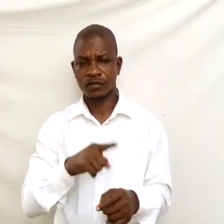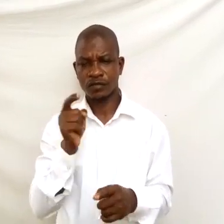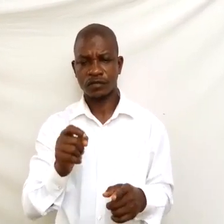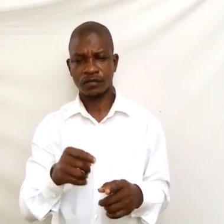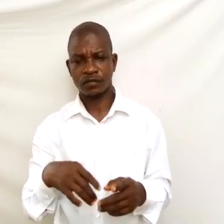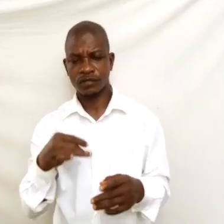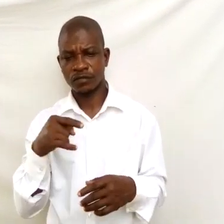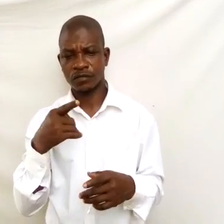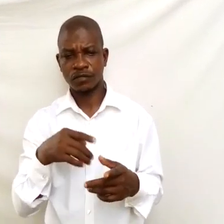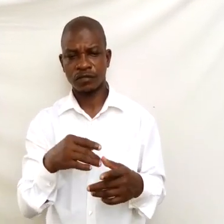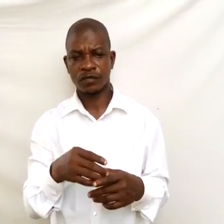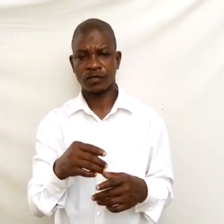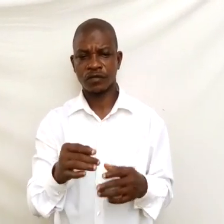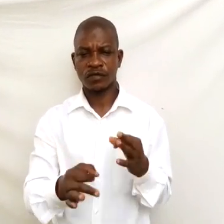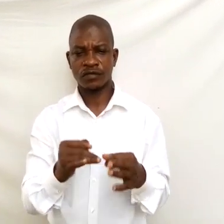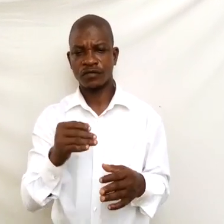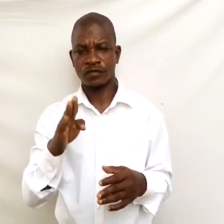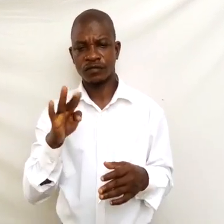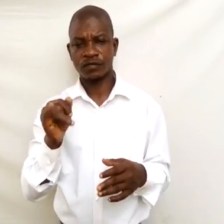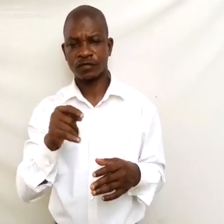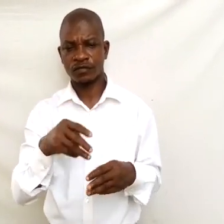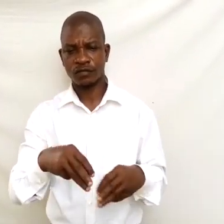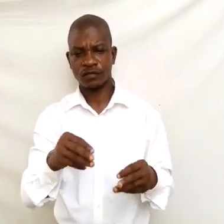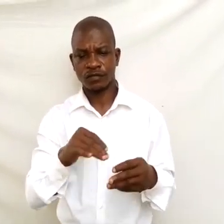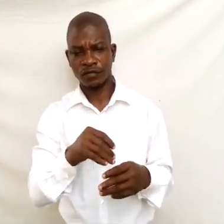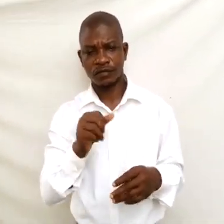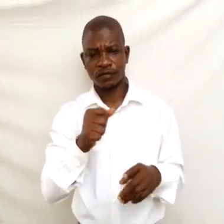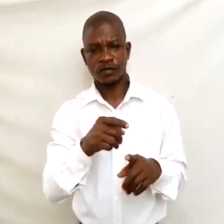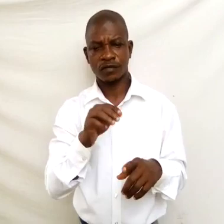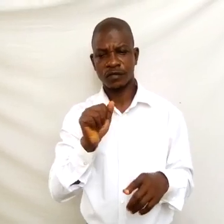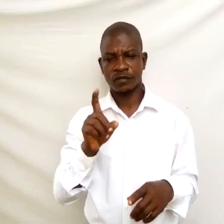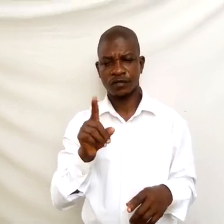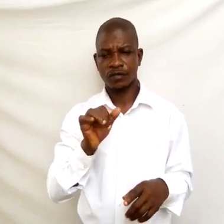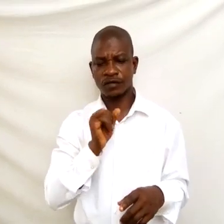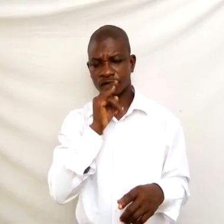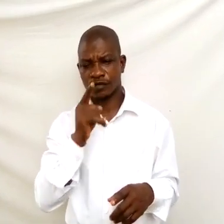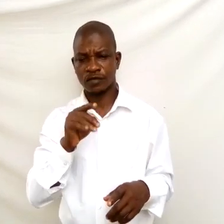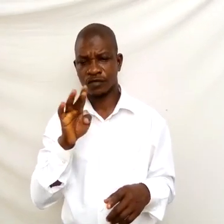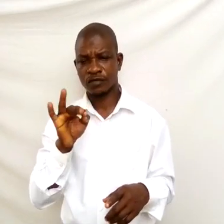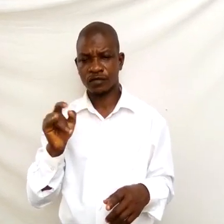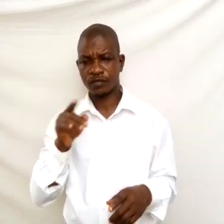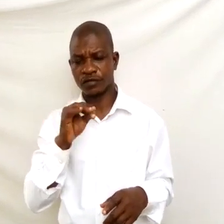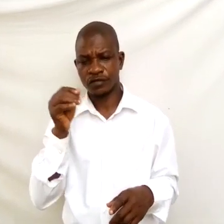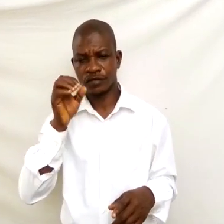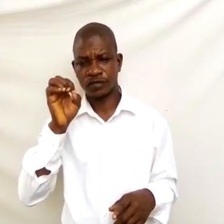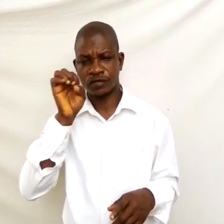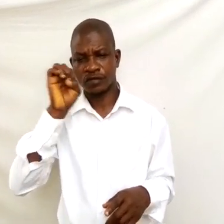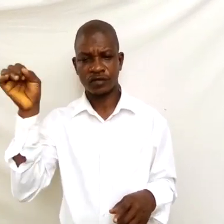next segment. The bearing of Ngozi from Adamu is 25 degrees east of south. What is the